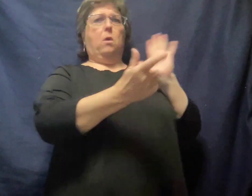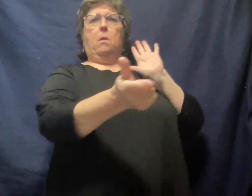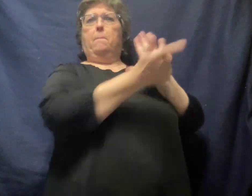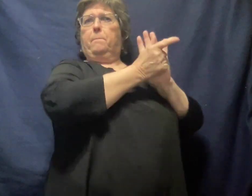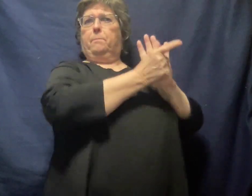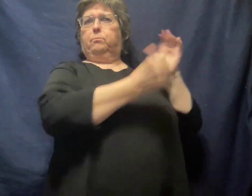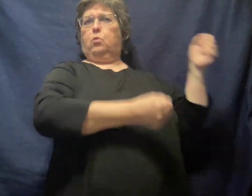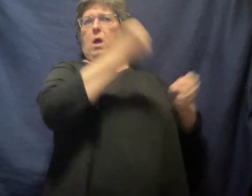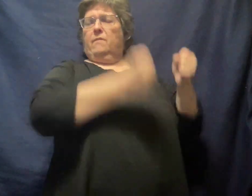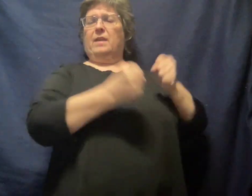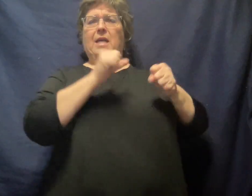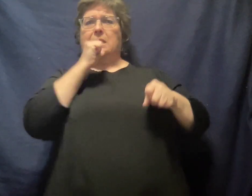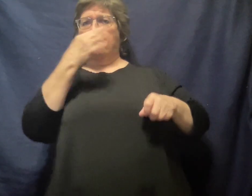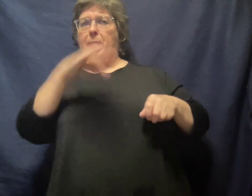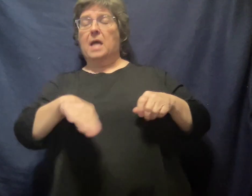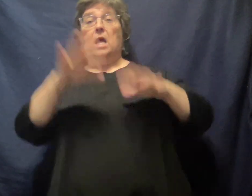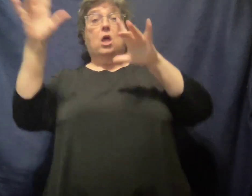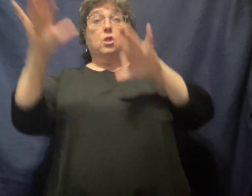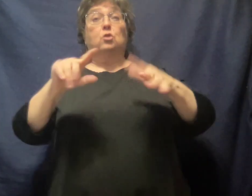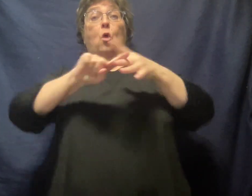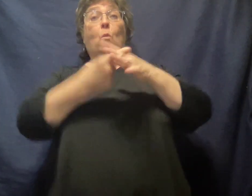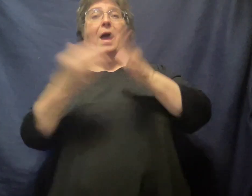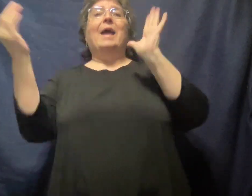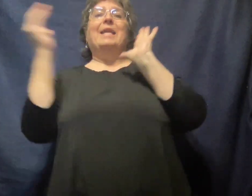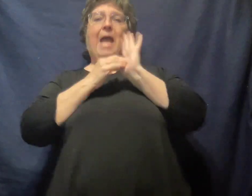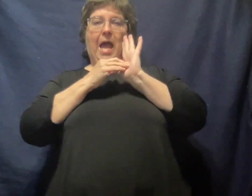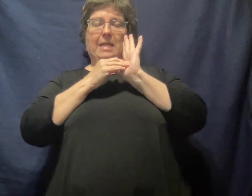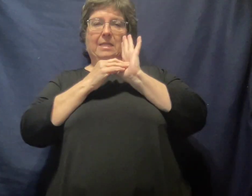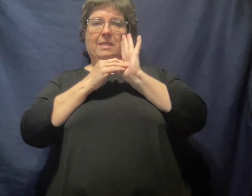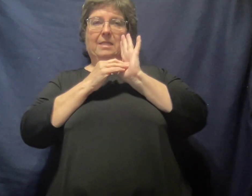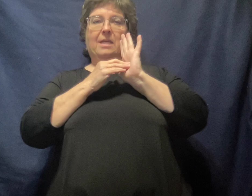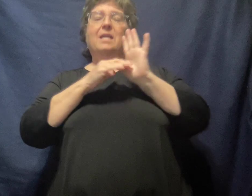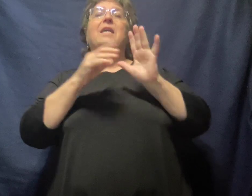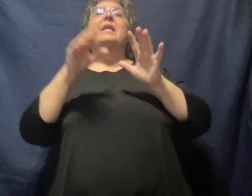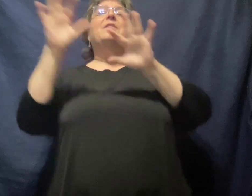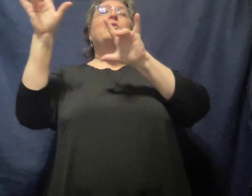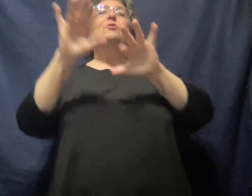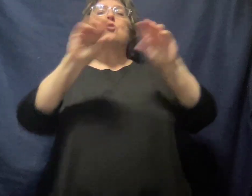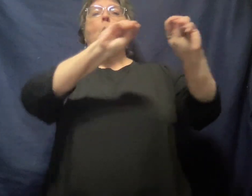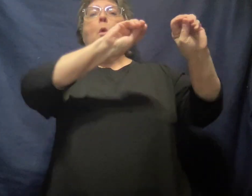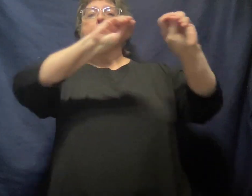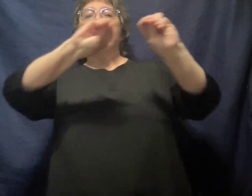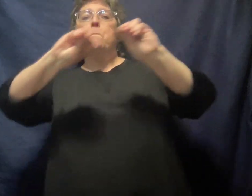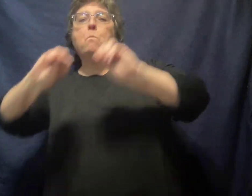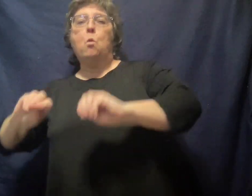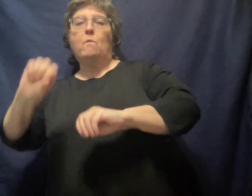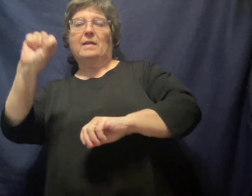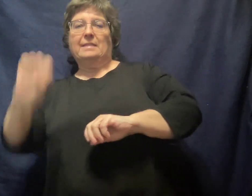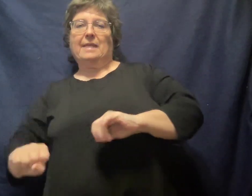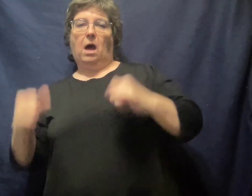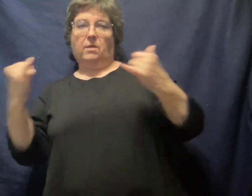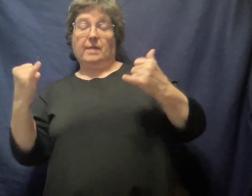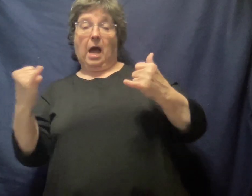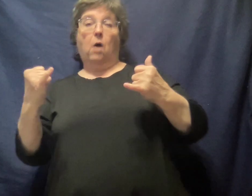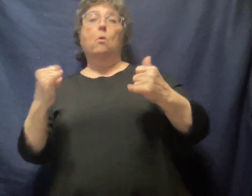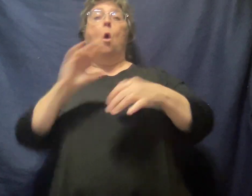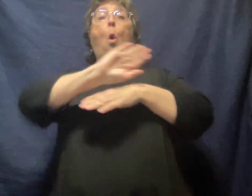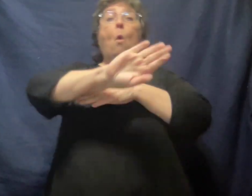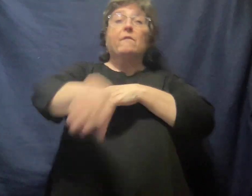not bad? Well, the snow has expected to drop south during these late afternoon, overnight hours. I don't